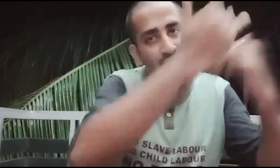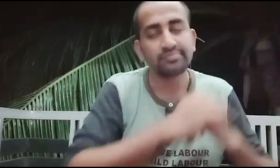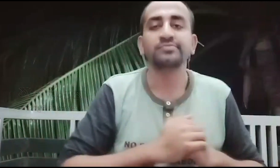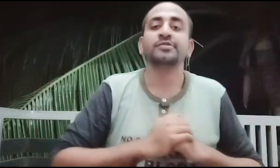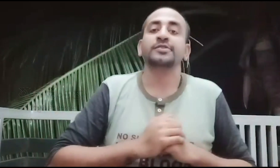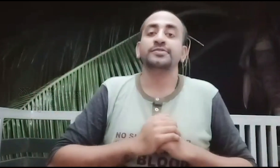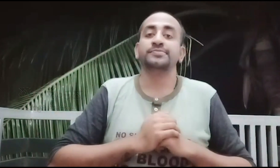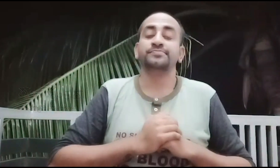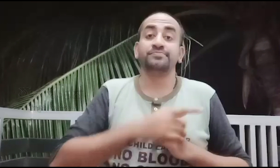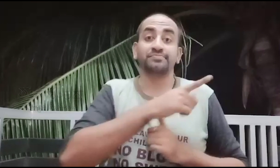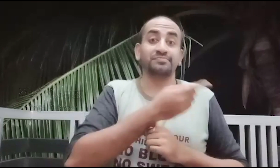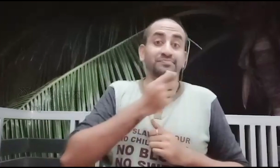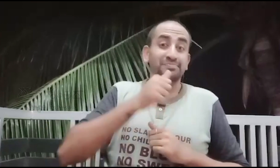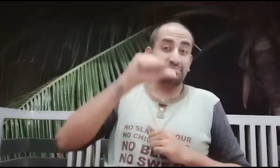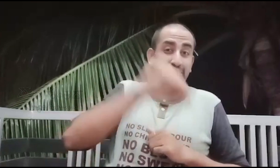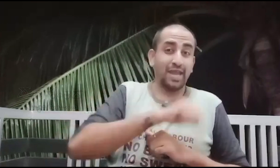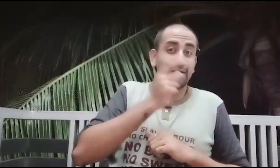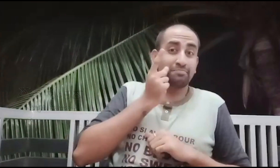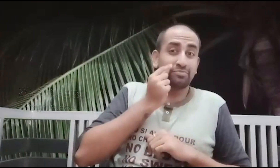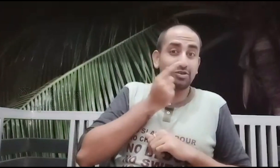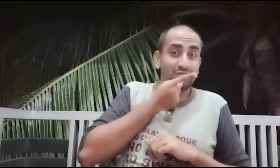And then the bad man